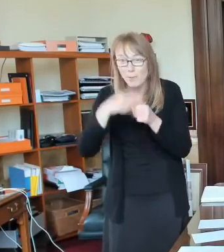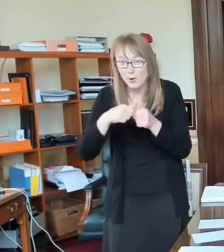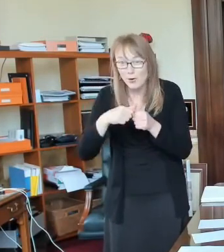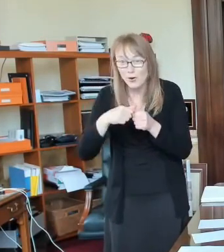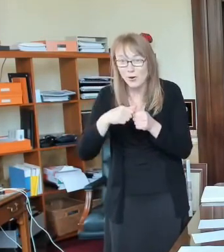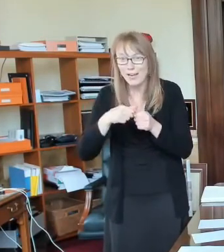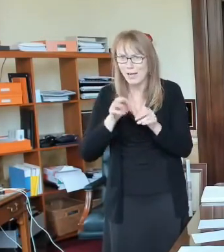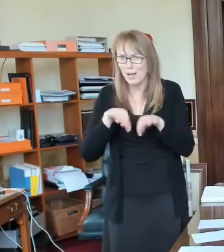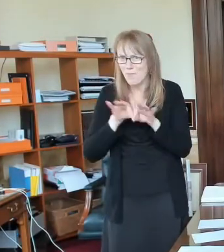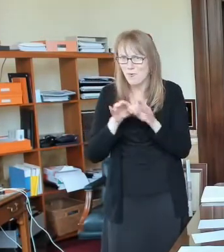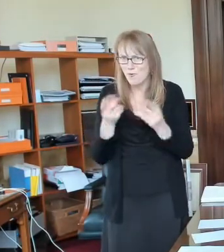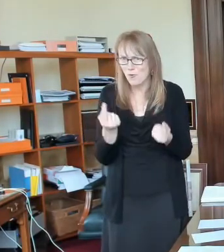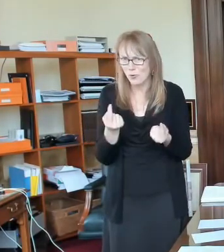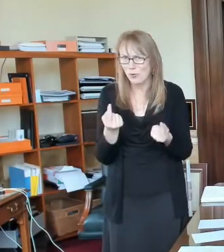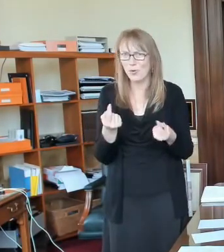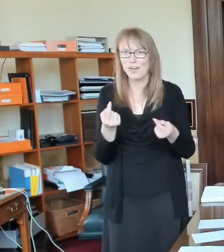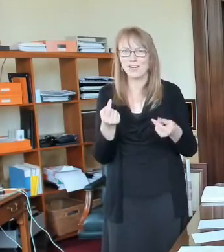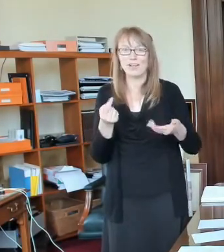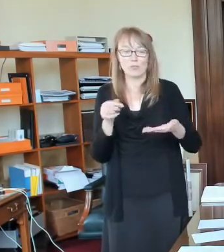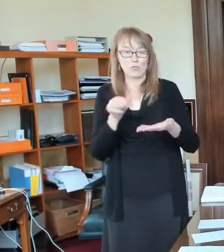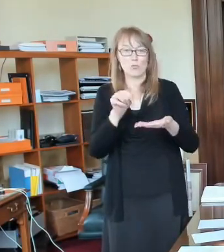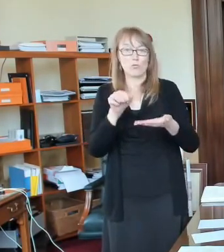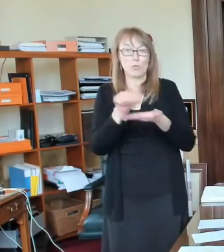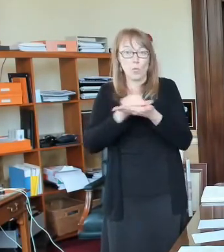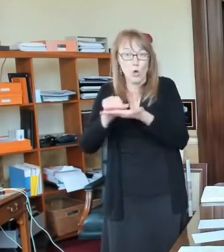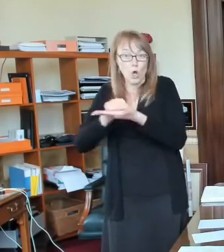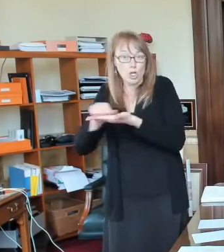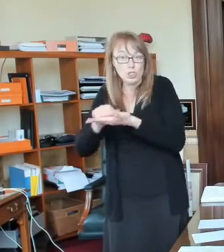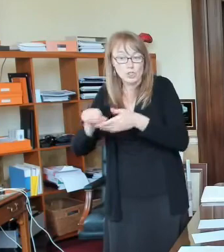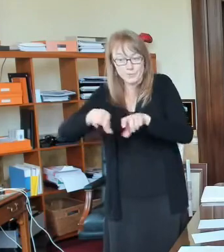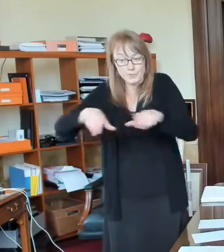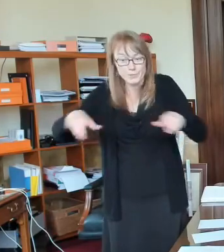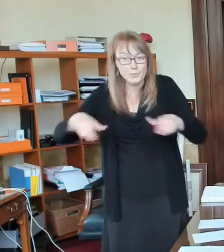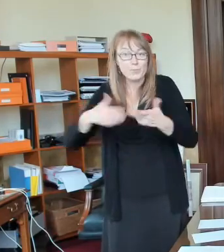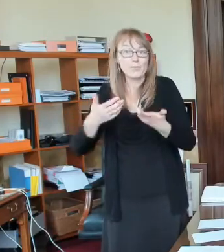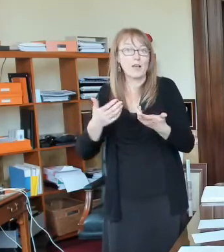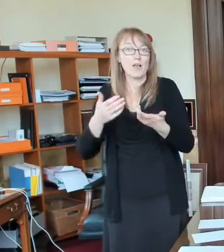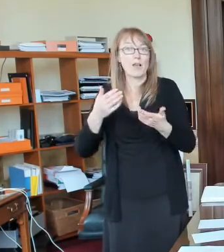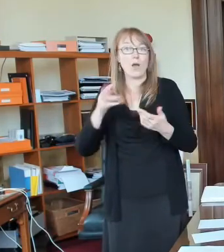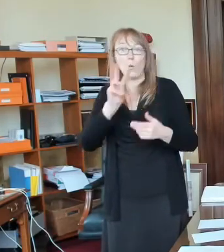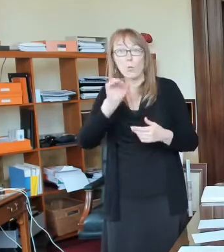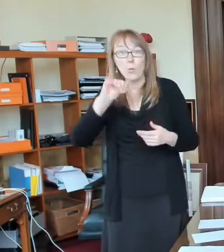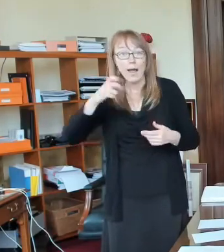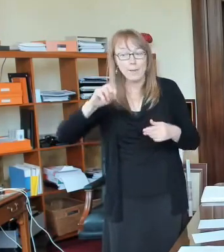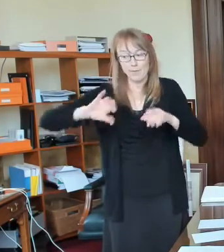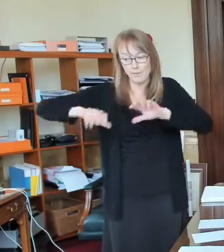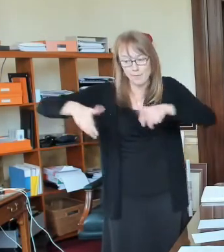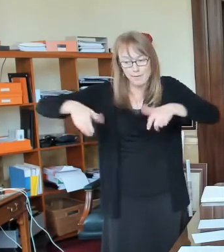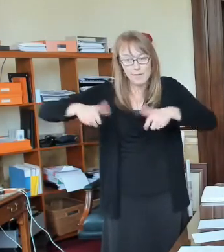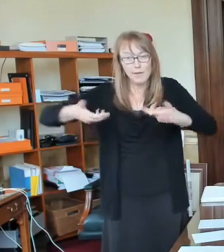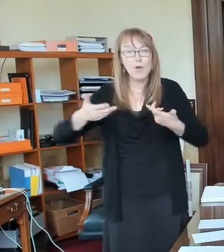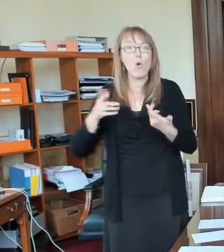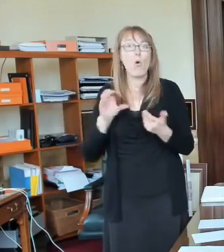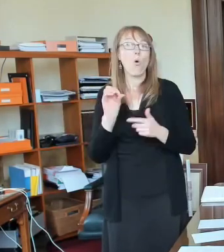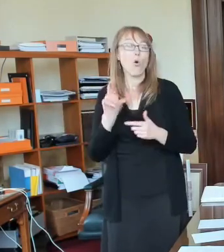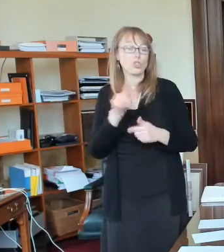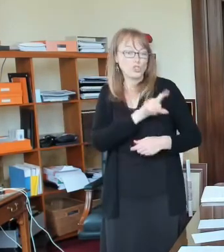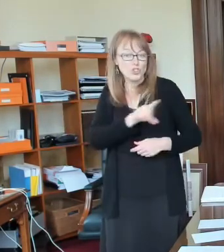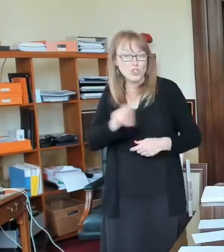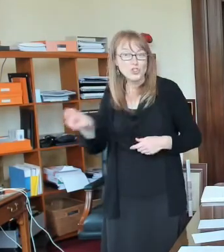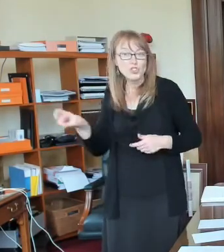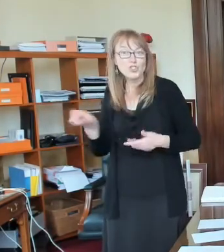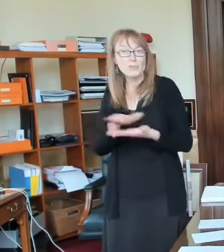wipe this down with a paper towel and some, you know, or Clorox wipe or something like that before you